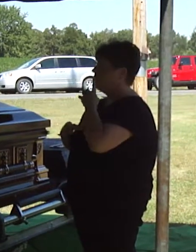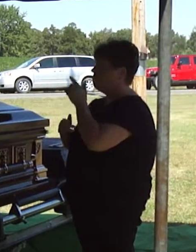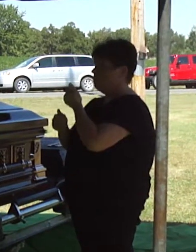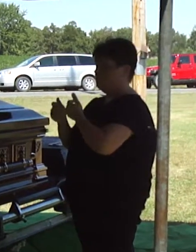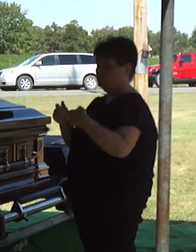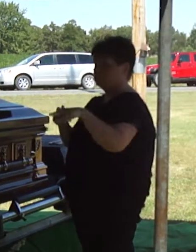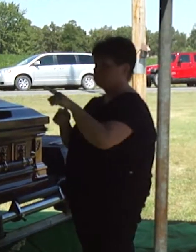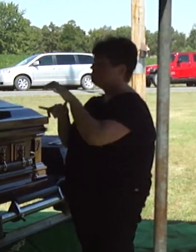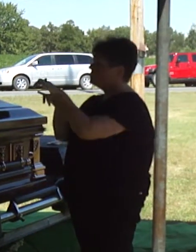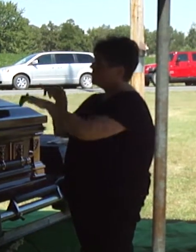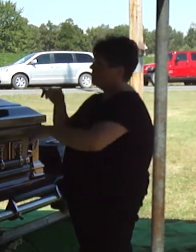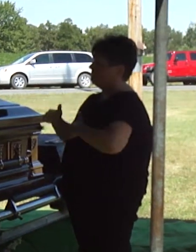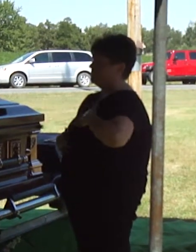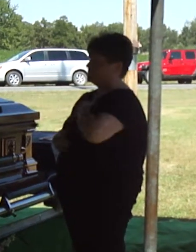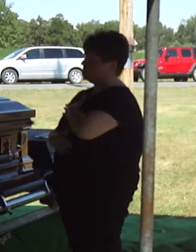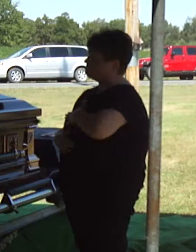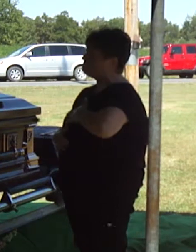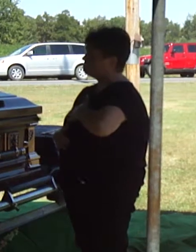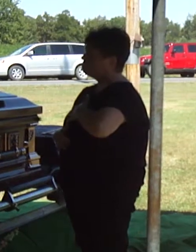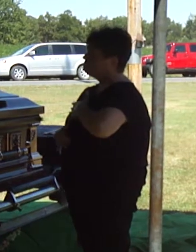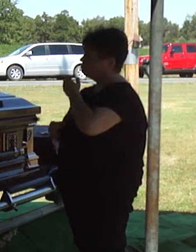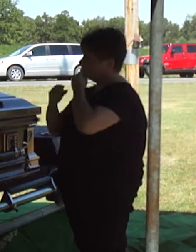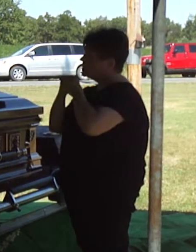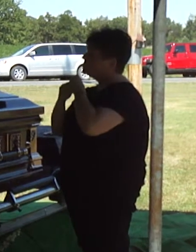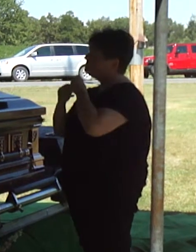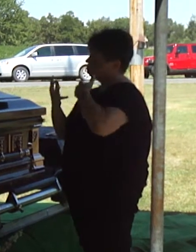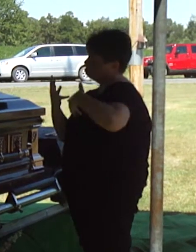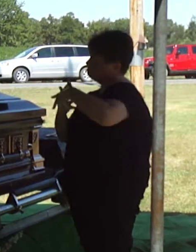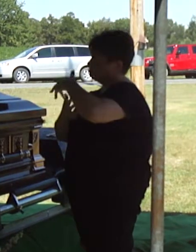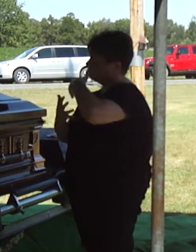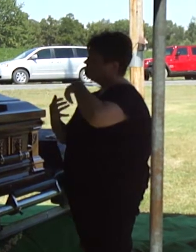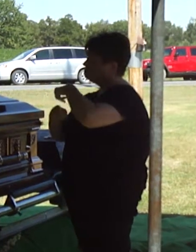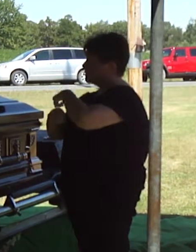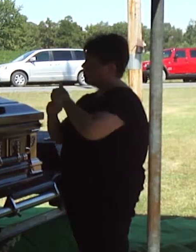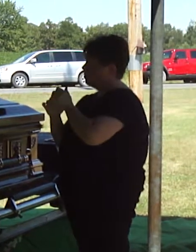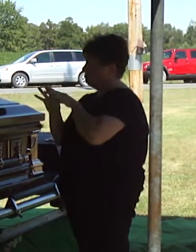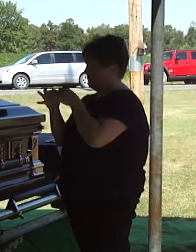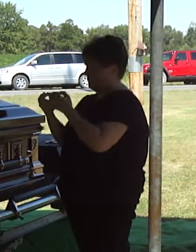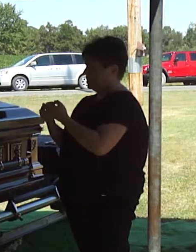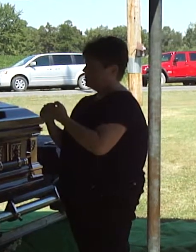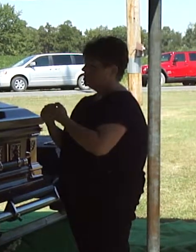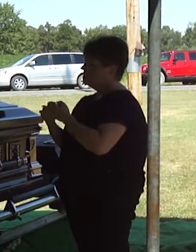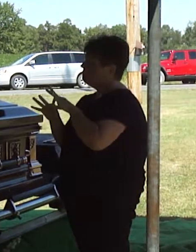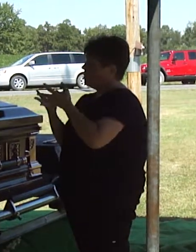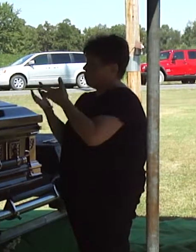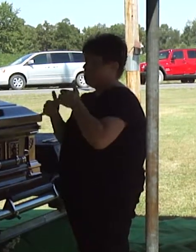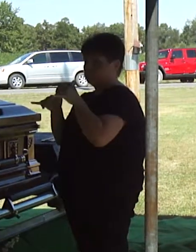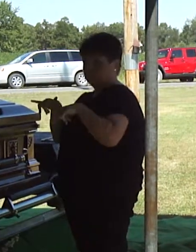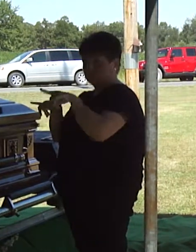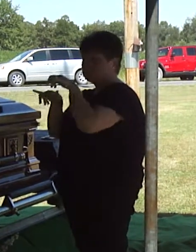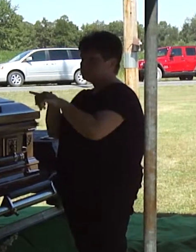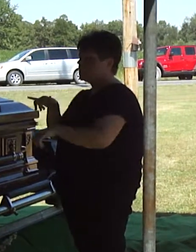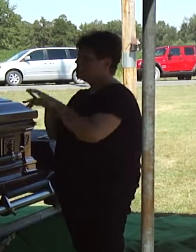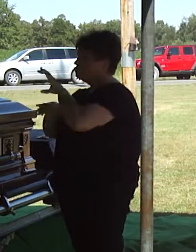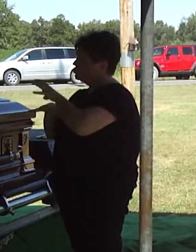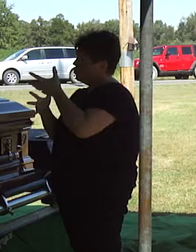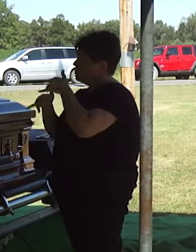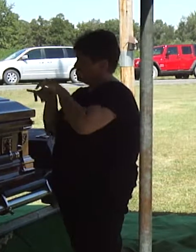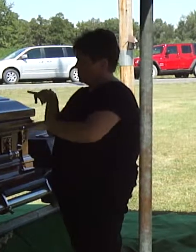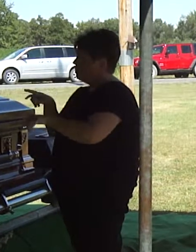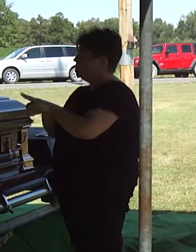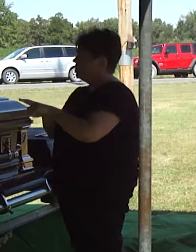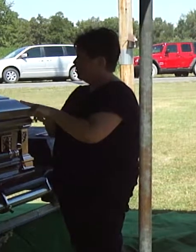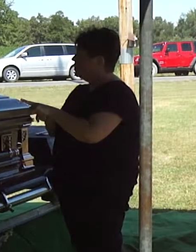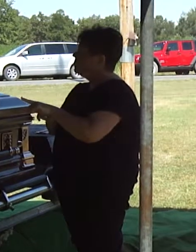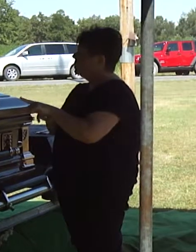for everybody to stay and to enjoy that with the family. The family wants you to stay and the church wants you to stay,